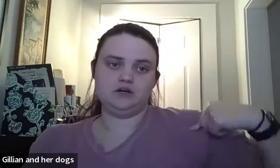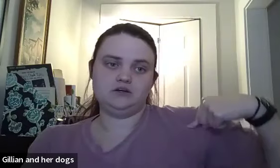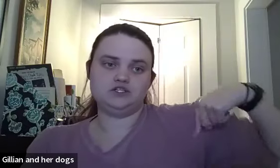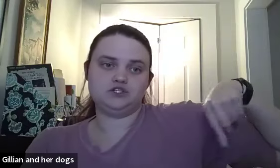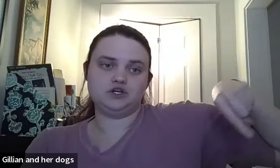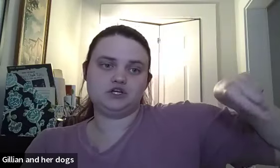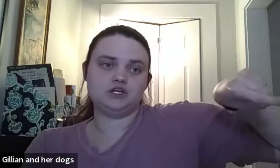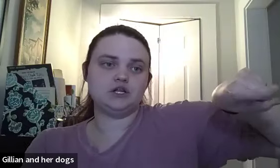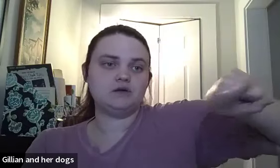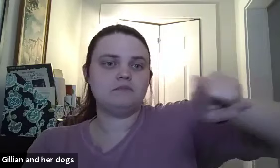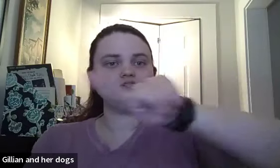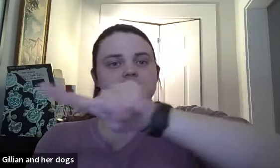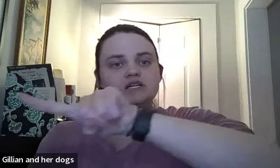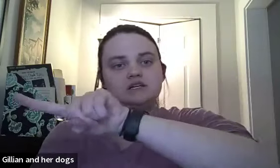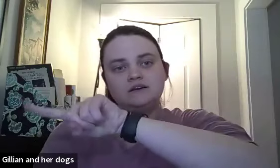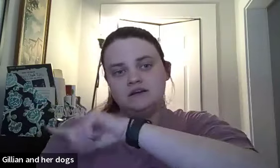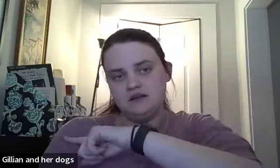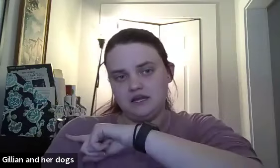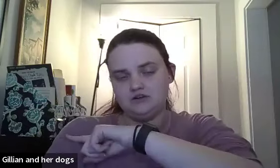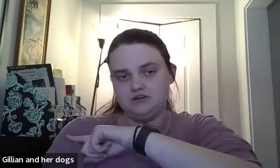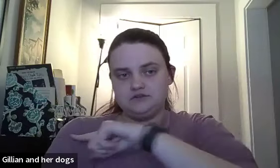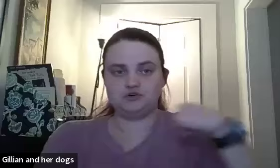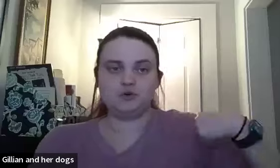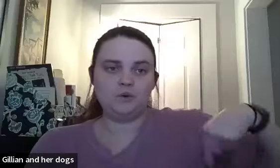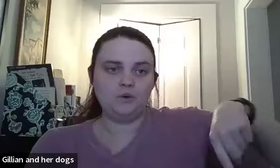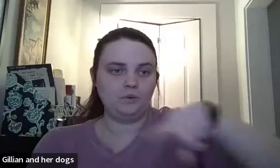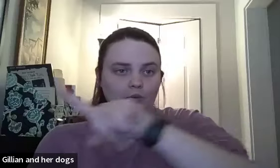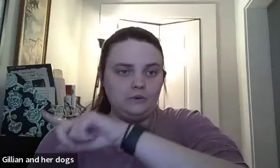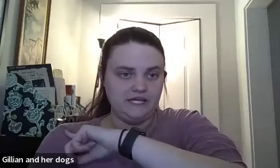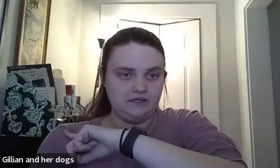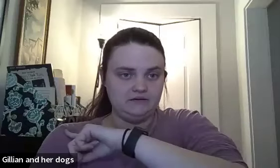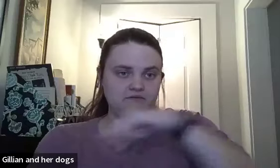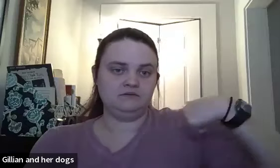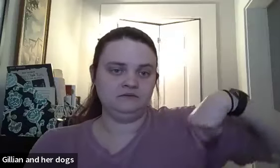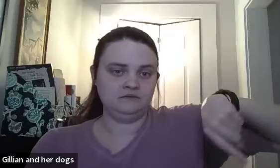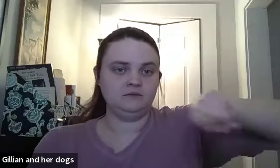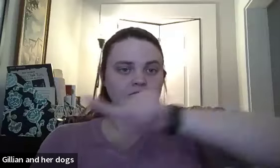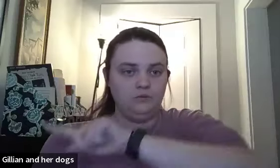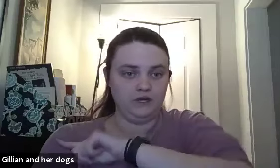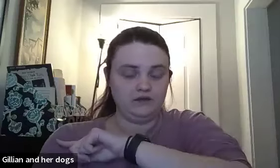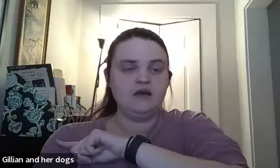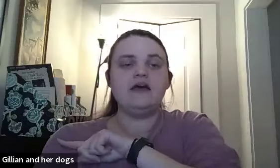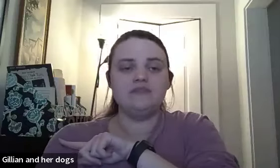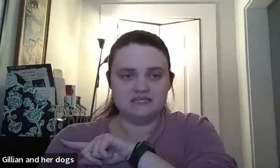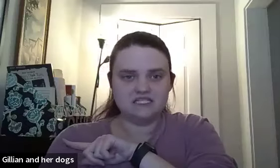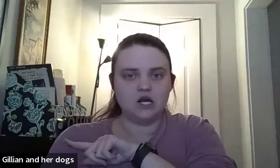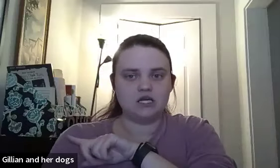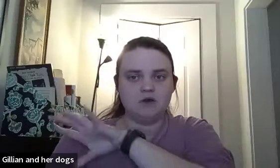a circular motion and go to your other shoulder. We, we. And this is talking